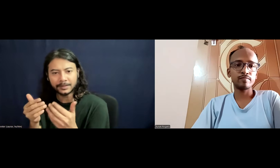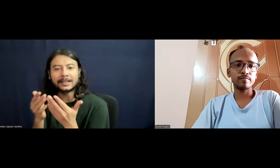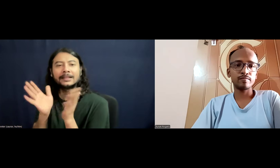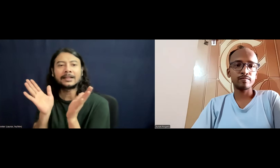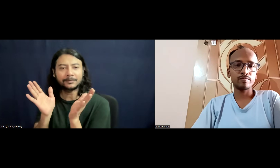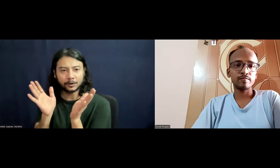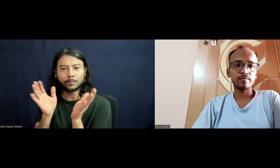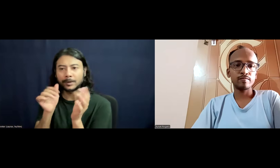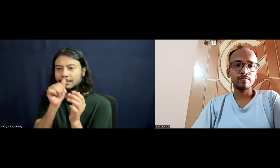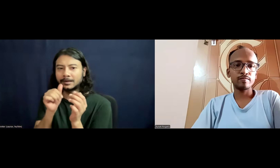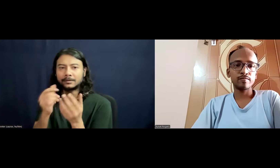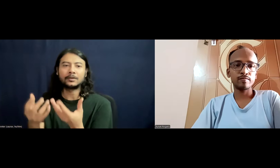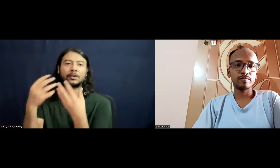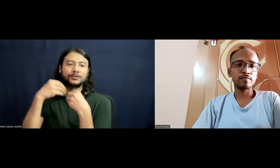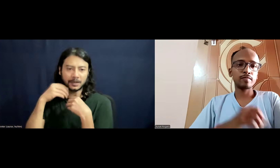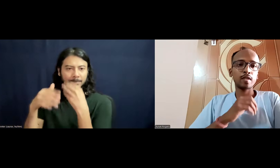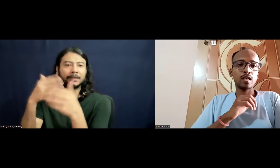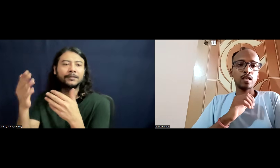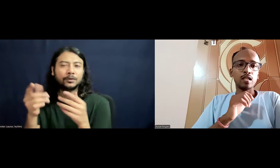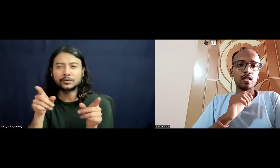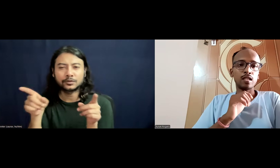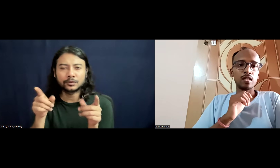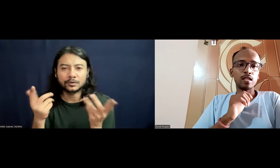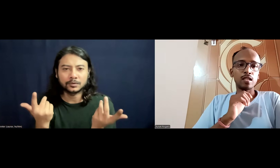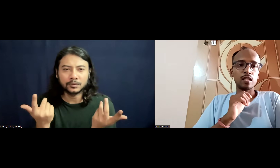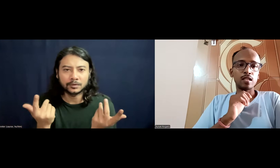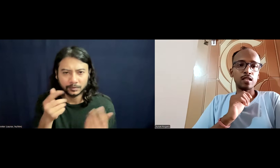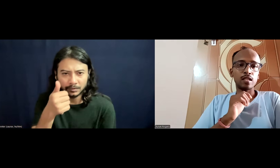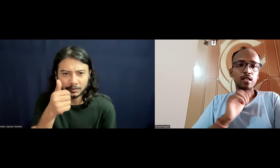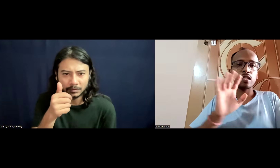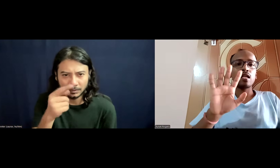life, and then that will open up, that knowledge will come, and then we go. So,